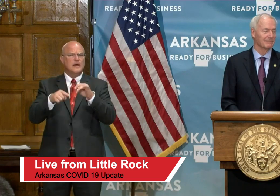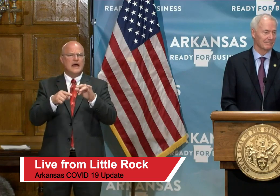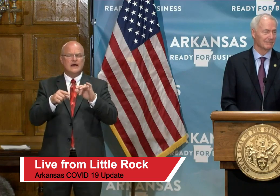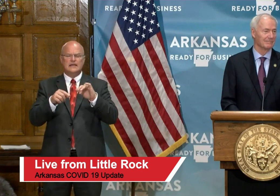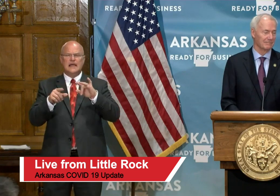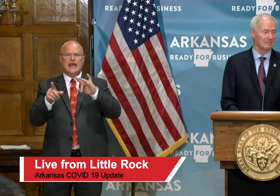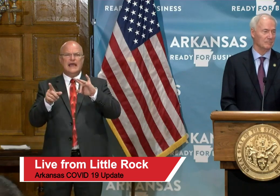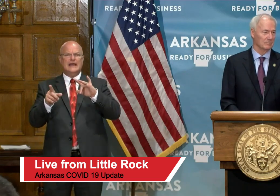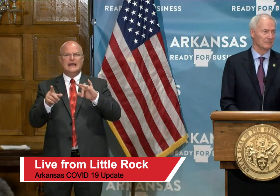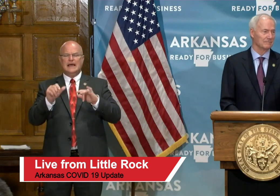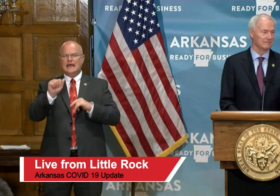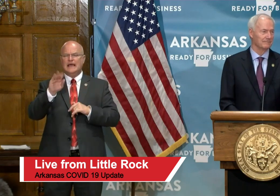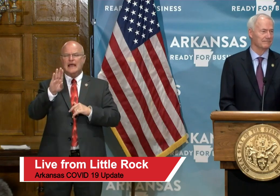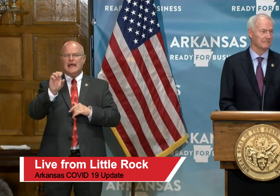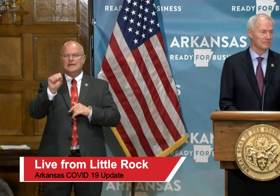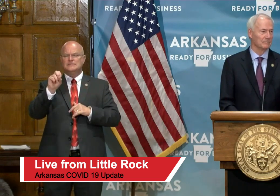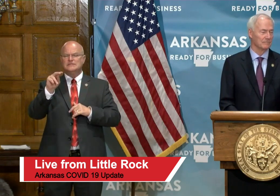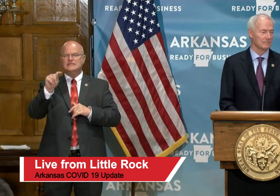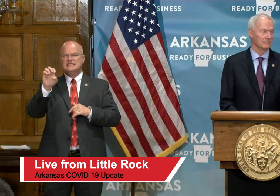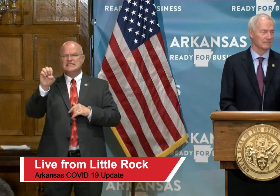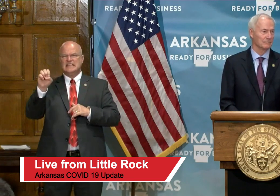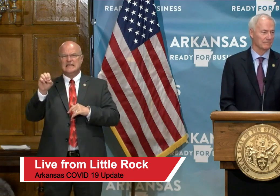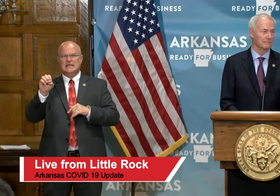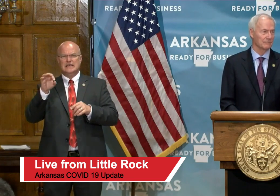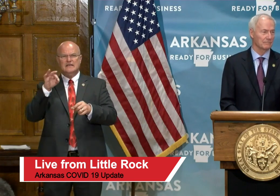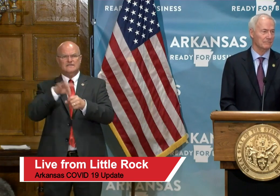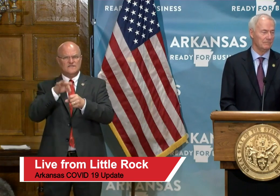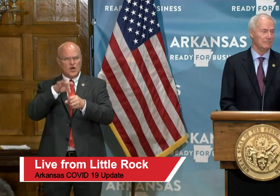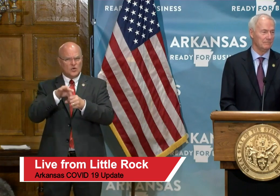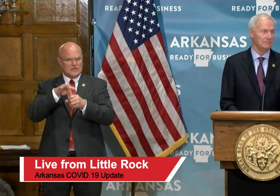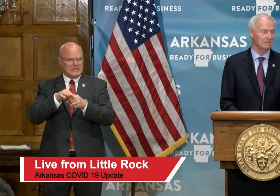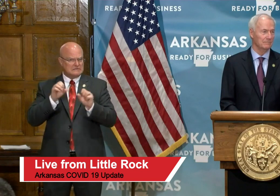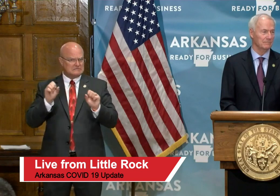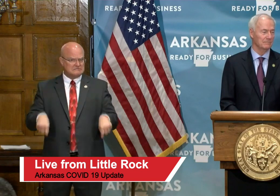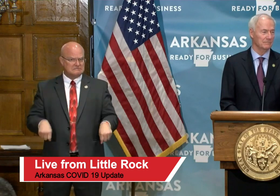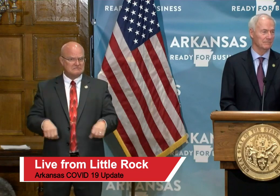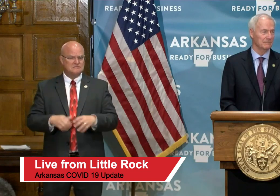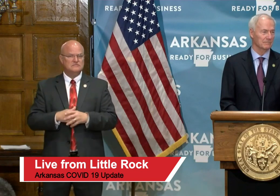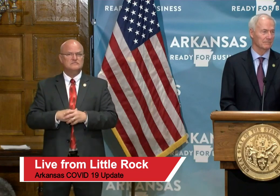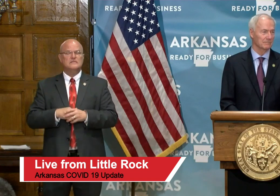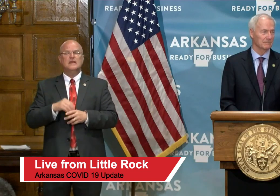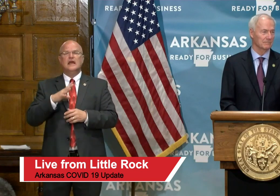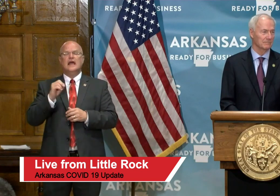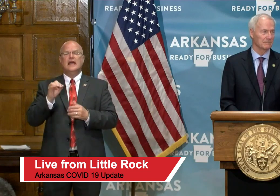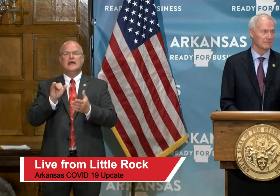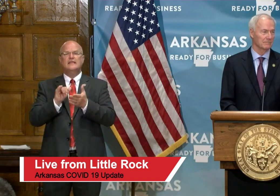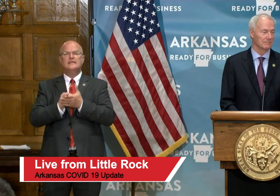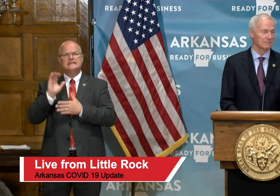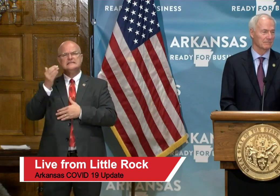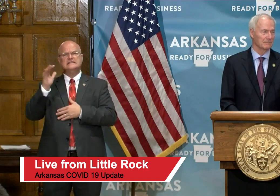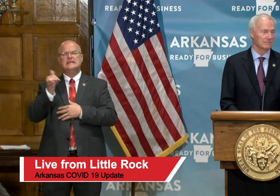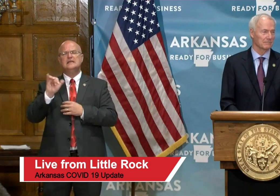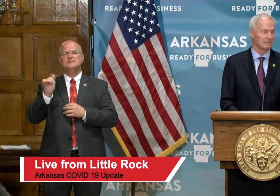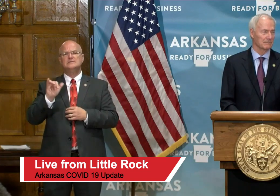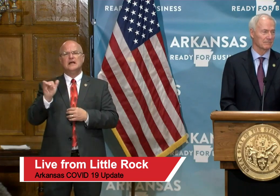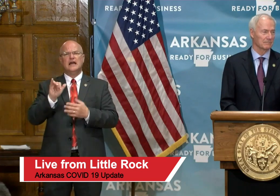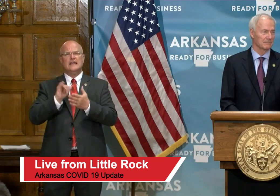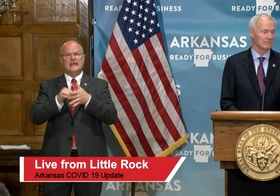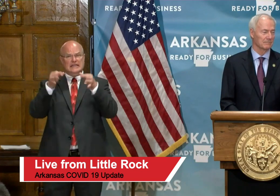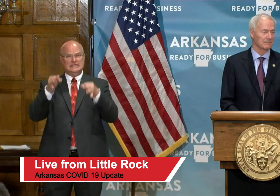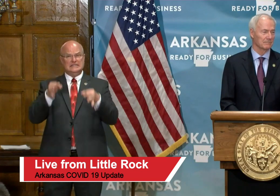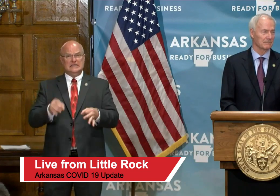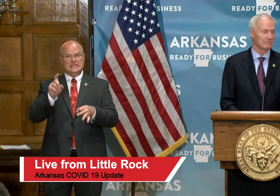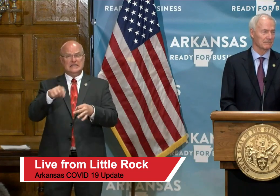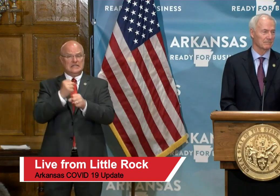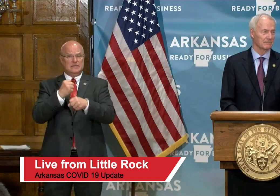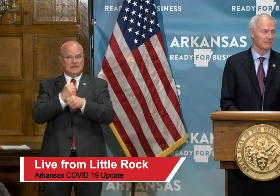absentee balloting, no excuse, whatever that's called, absentee balloting. And it seems like that's a decision